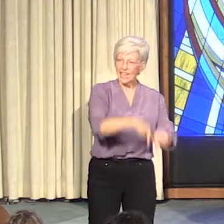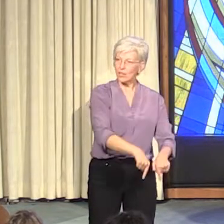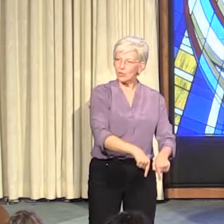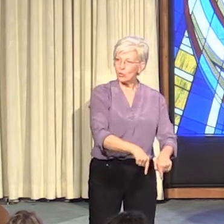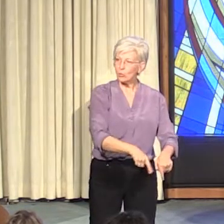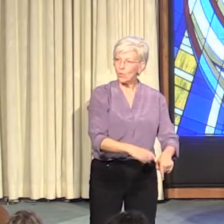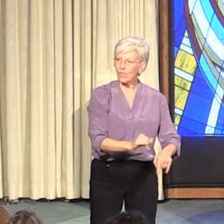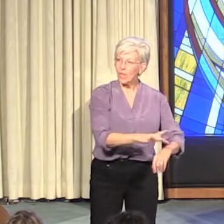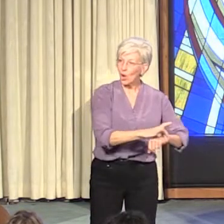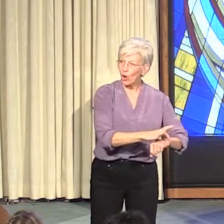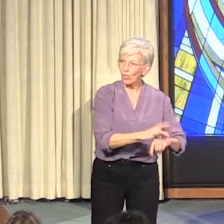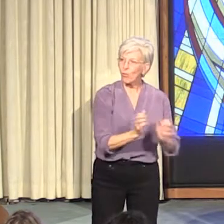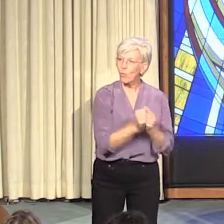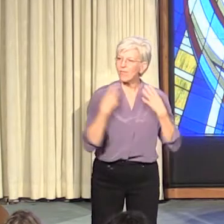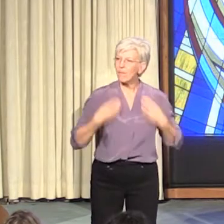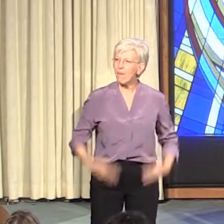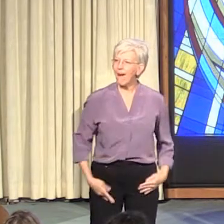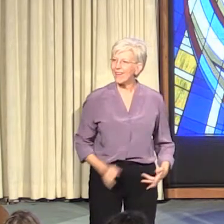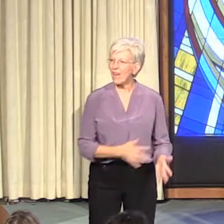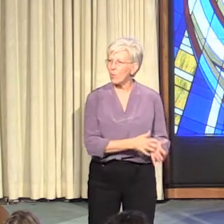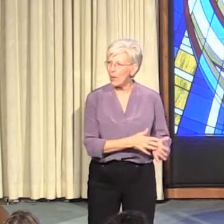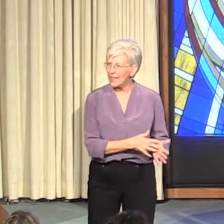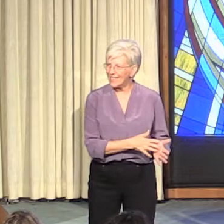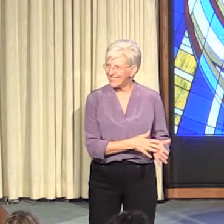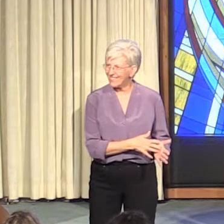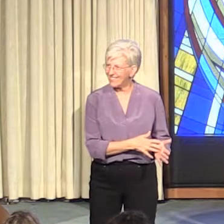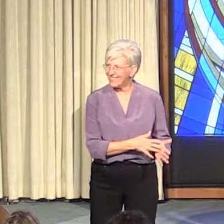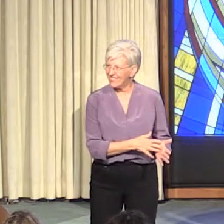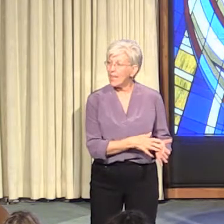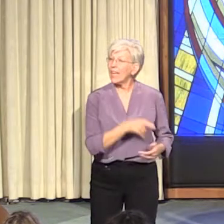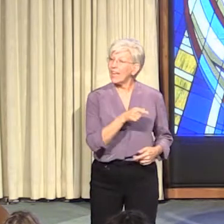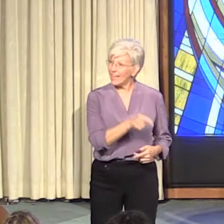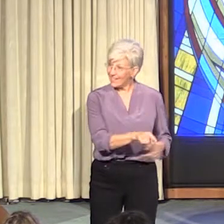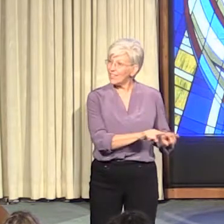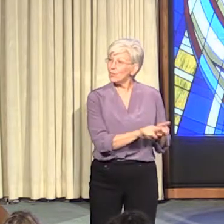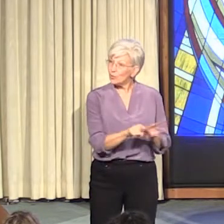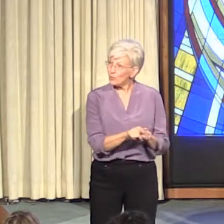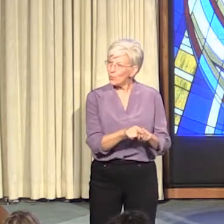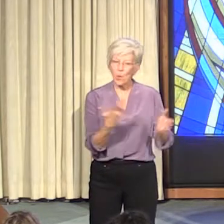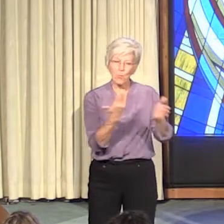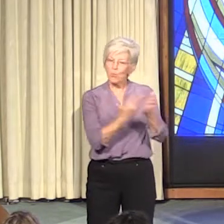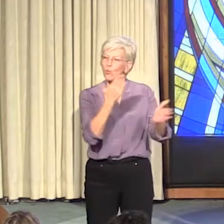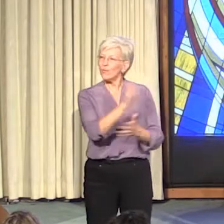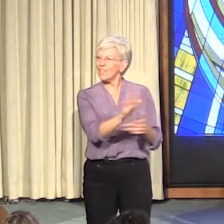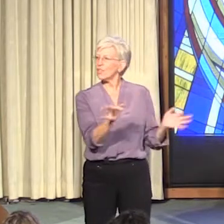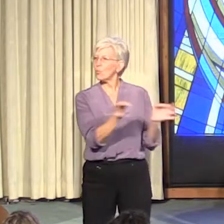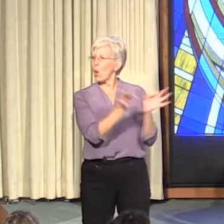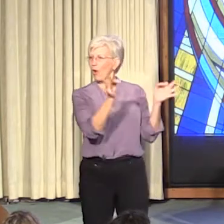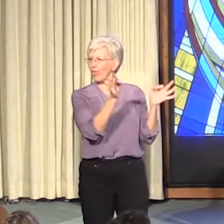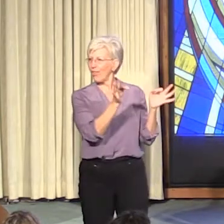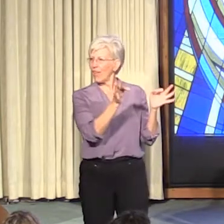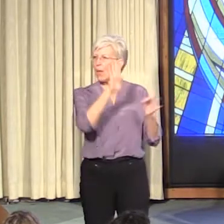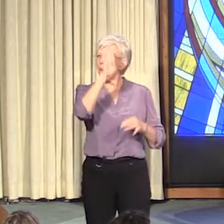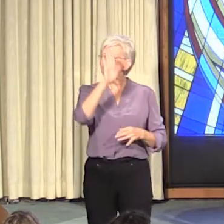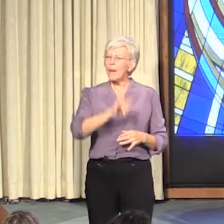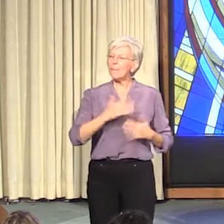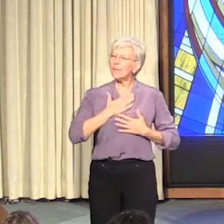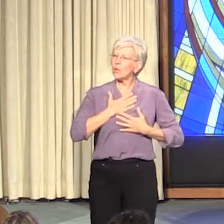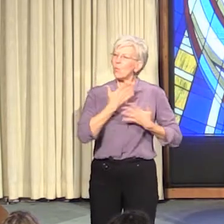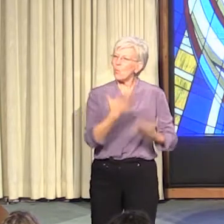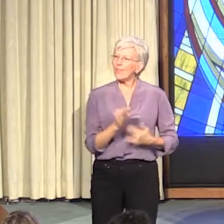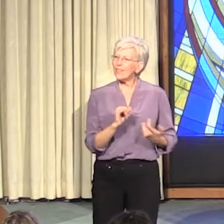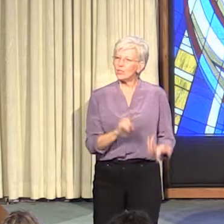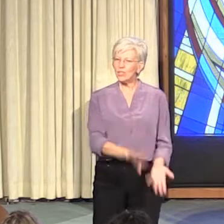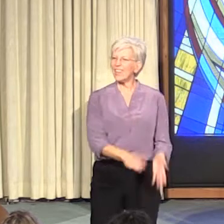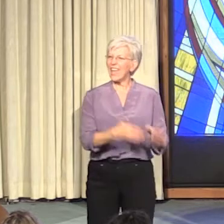of a weakling. And he too proved his worth by finally being willing to lay down his life for